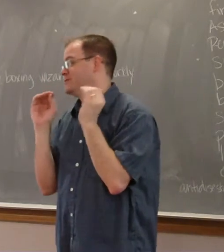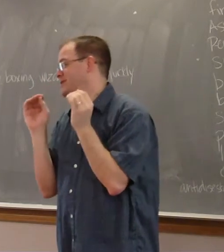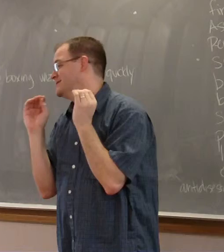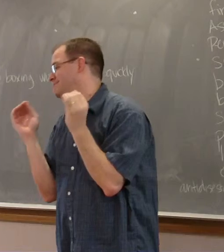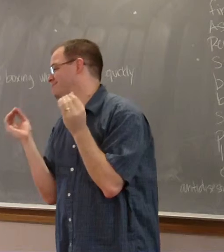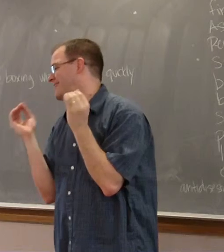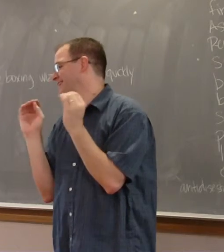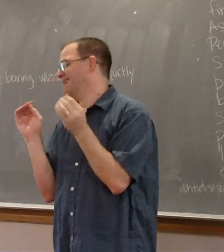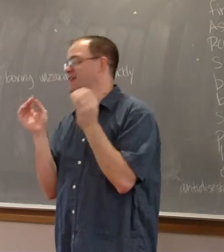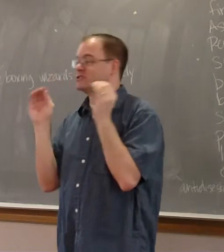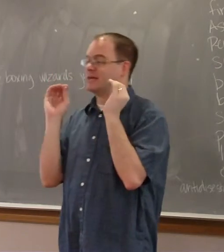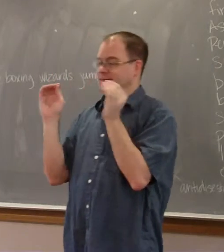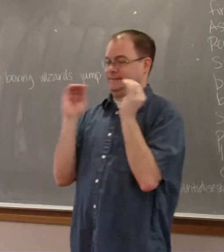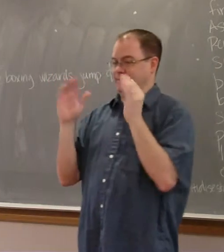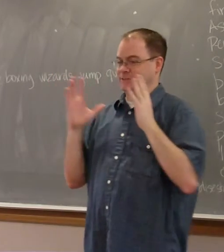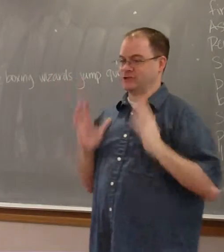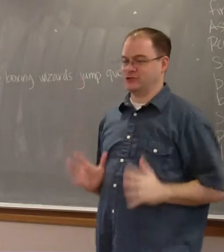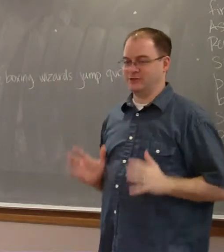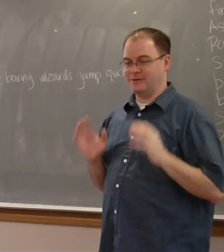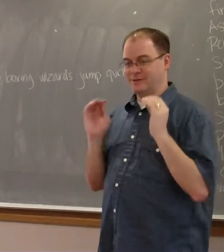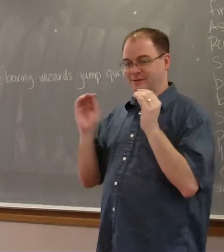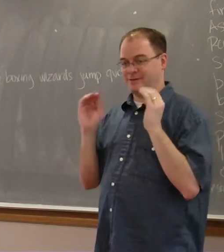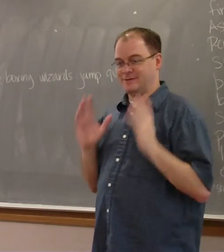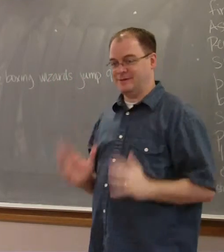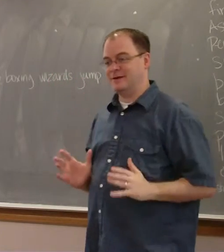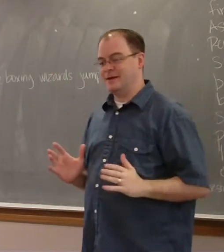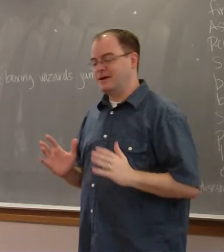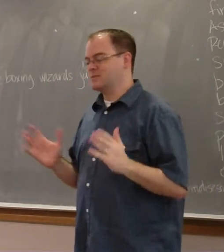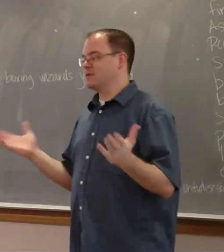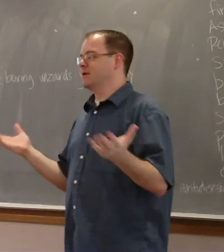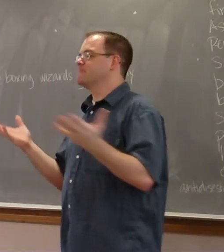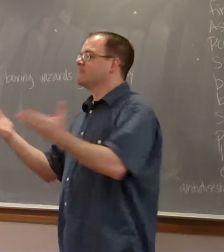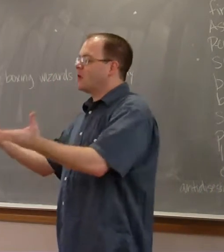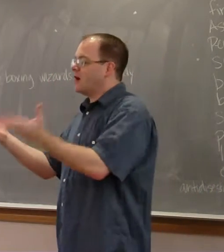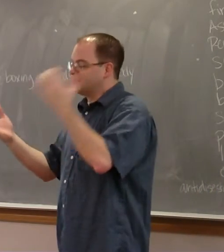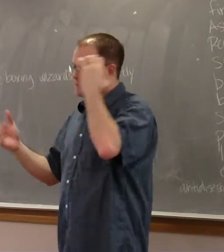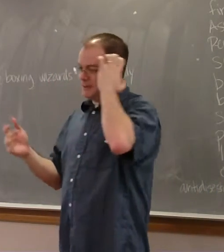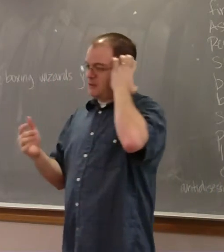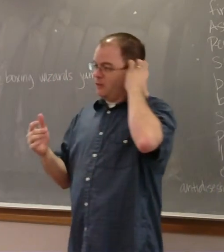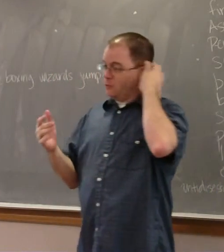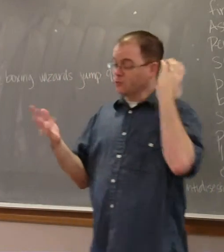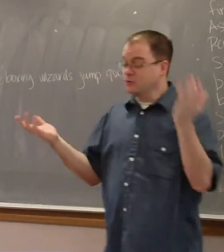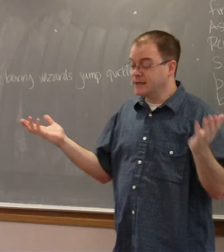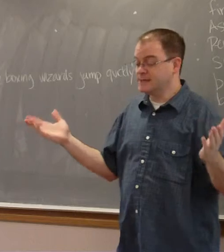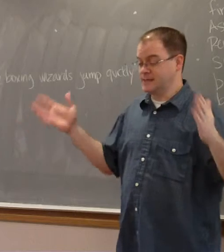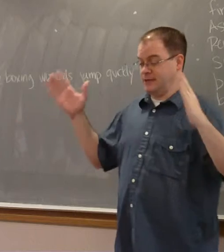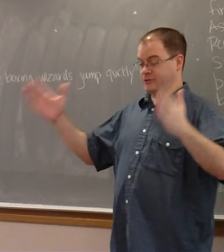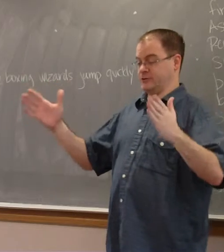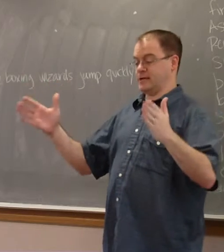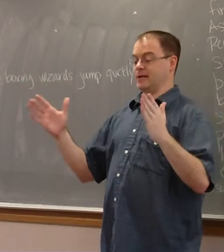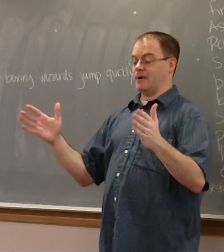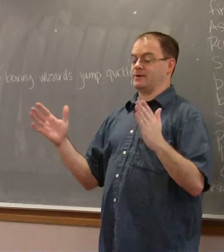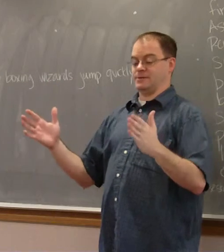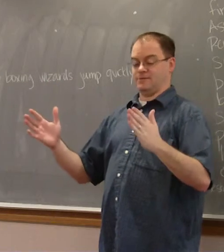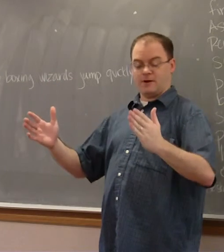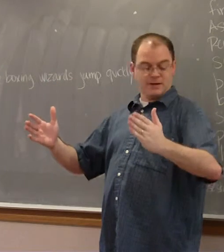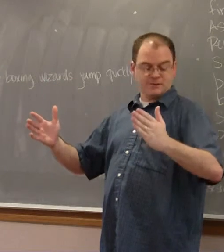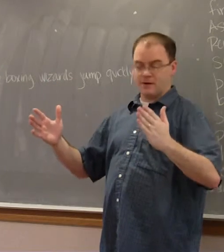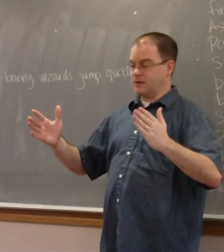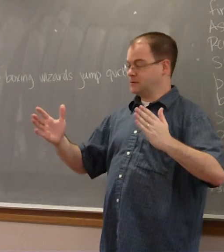chin. Because you're like, teacher. Because honestly, the rule is that here's your signing box. As far as